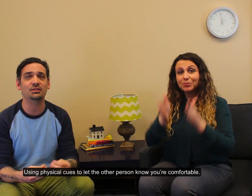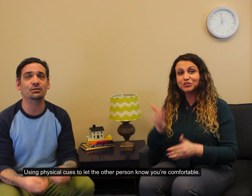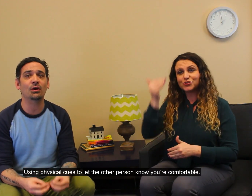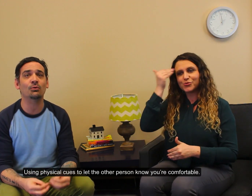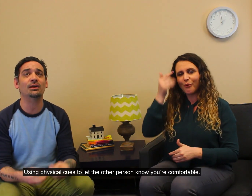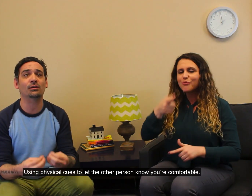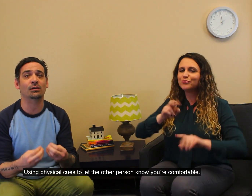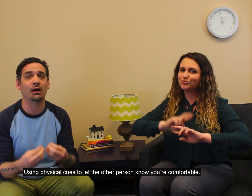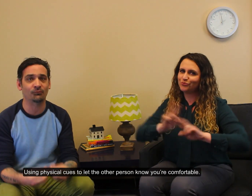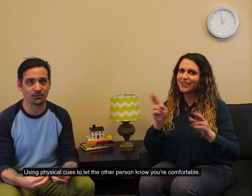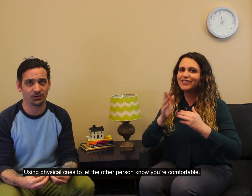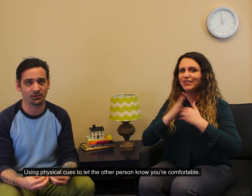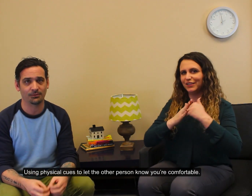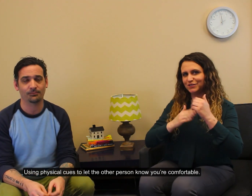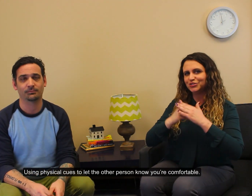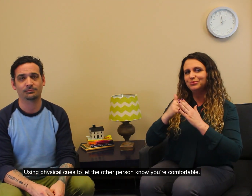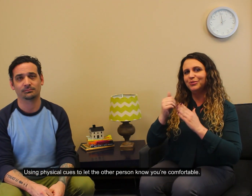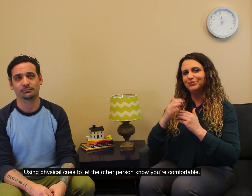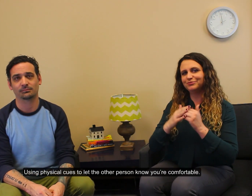person know that you're comfortable.